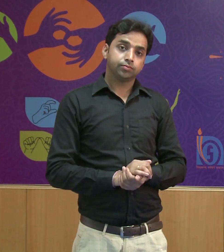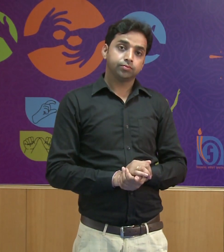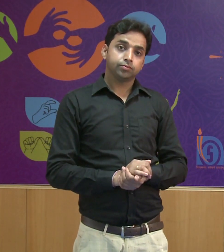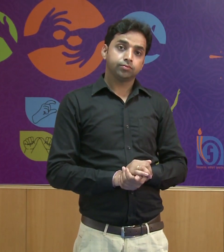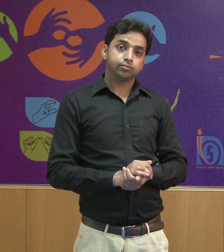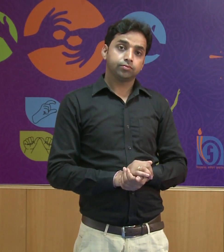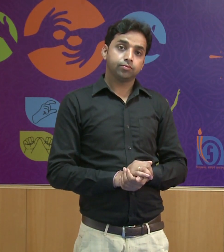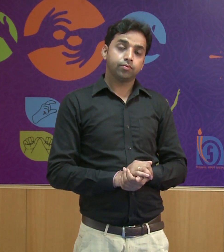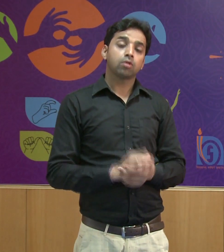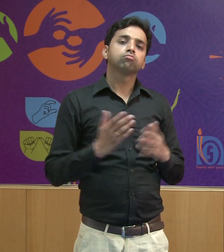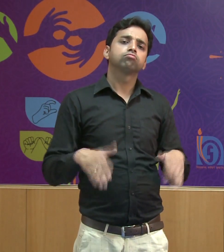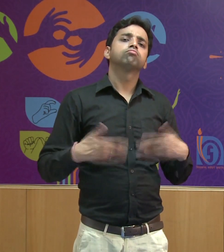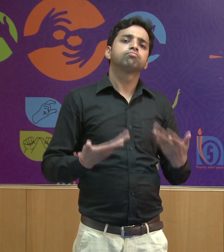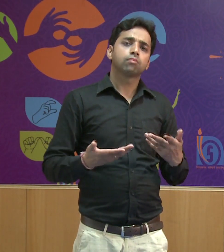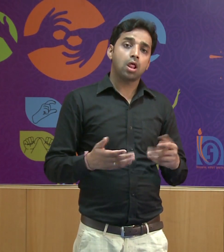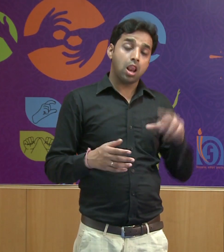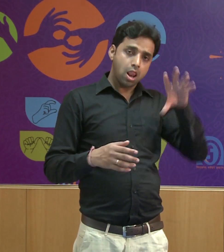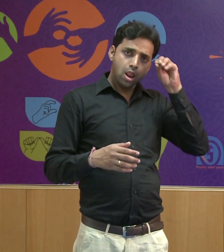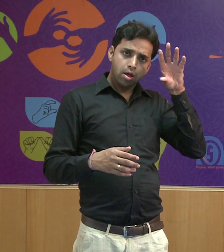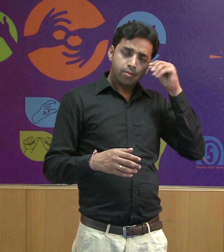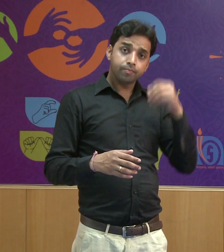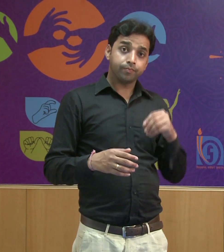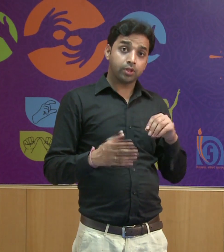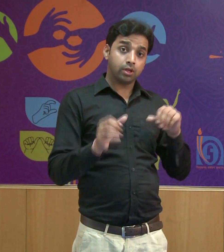We also learnt about the countries of Southeast Asia